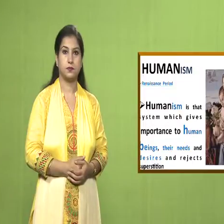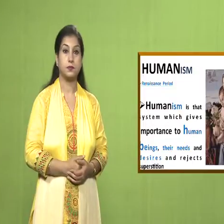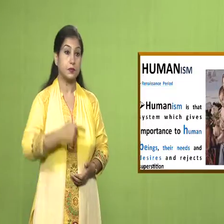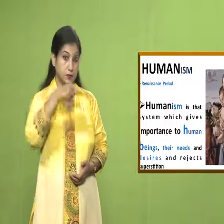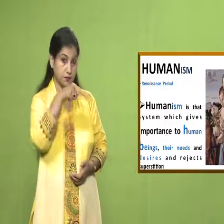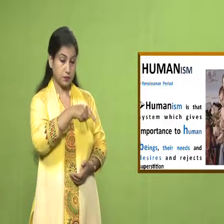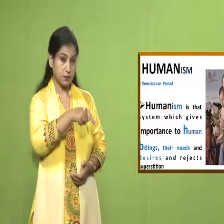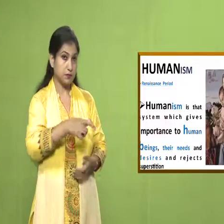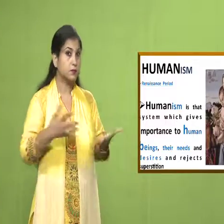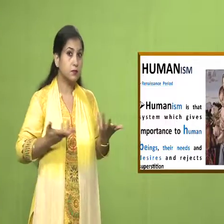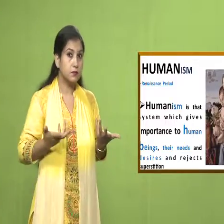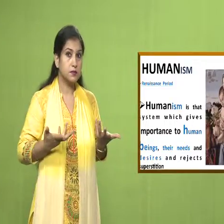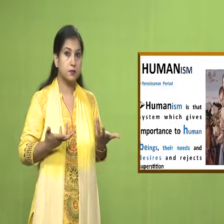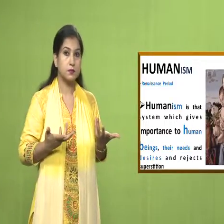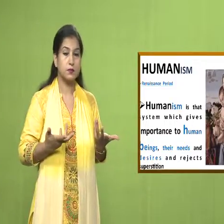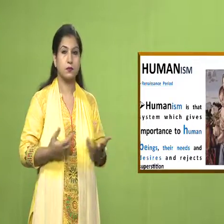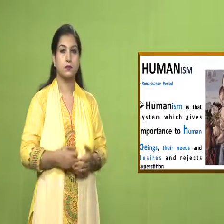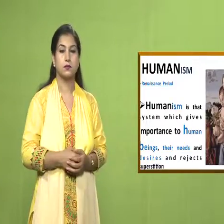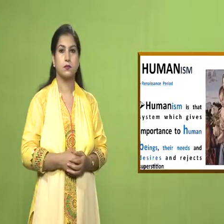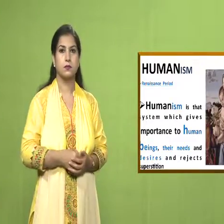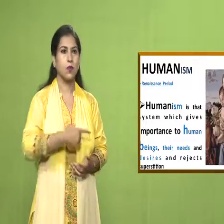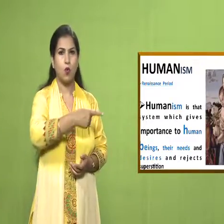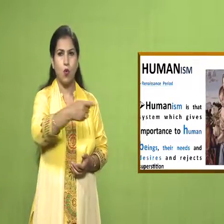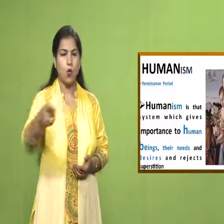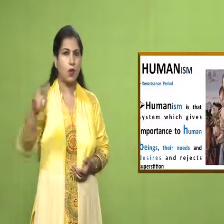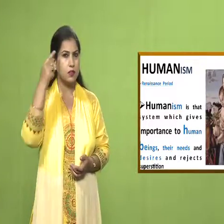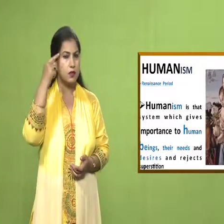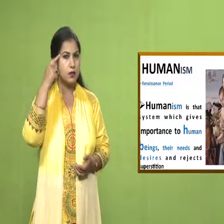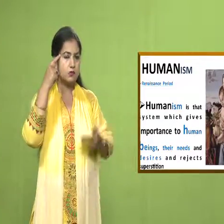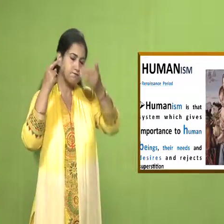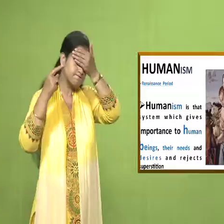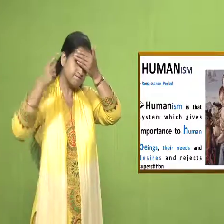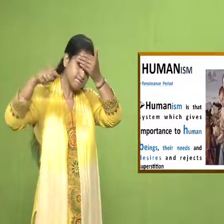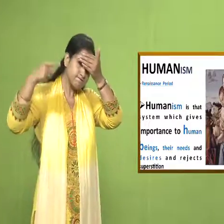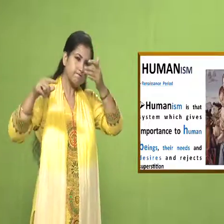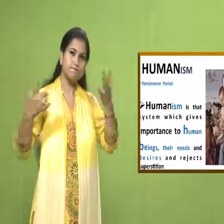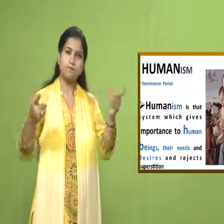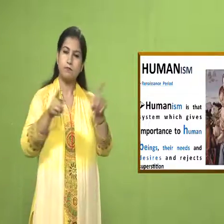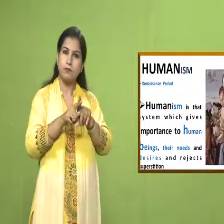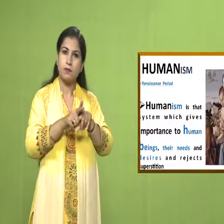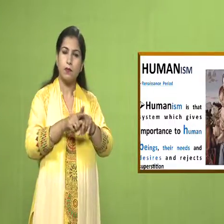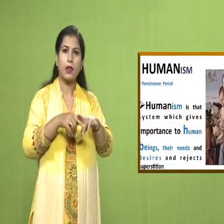This system rejects superstition and believes in